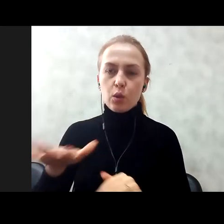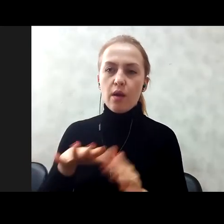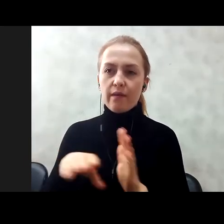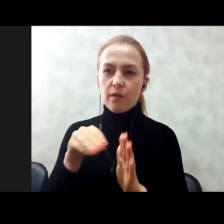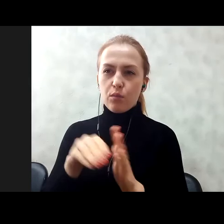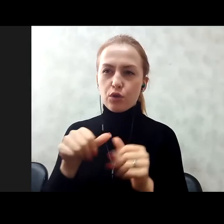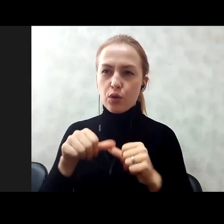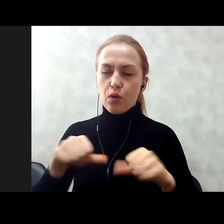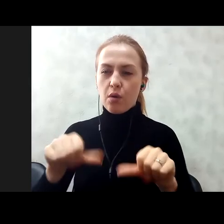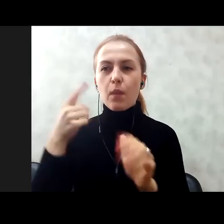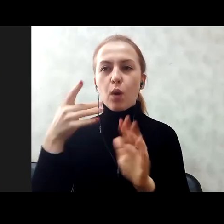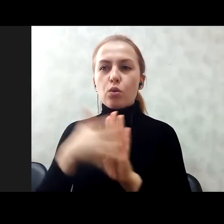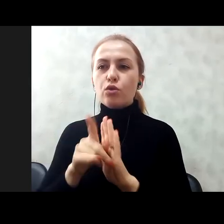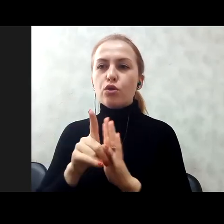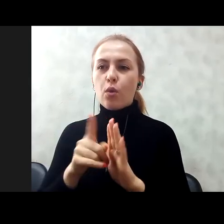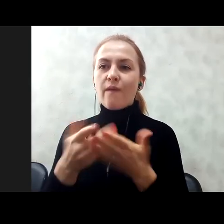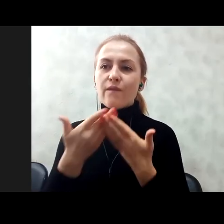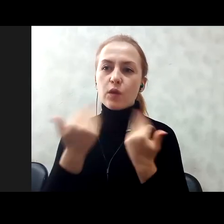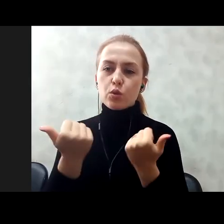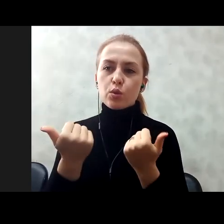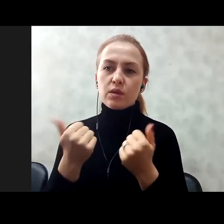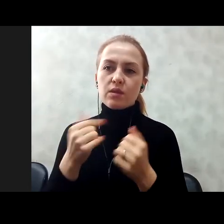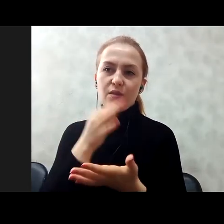administratively culpable or liable.